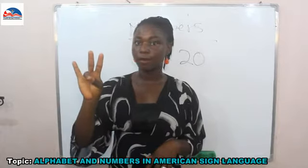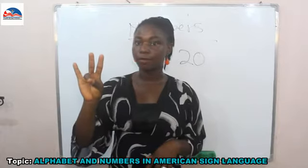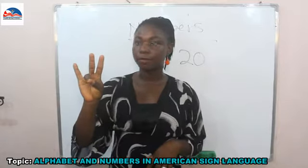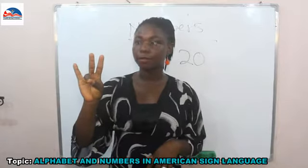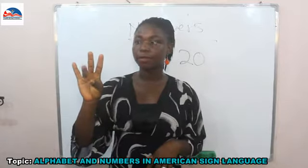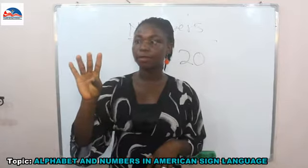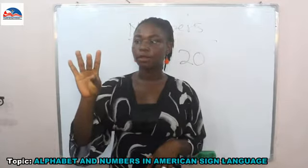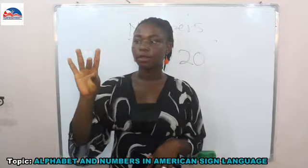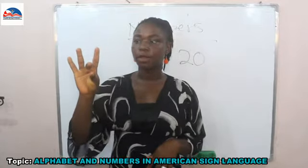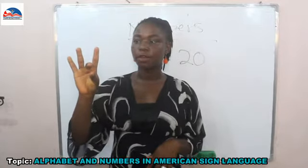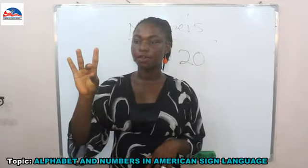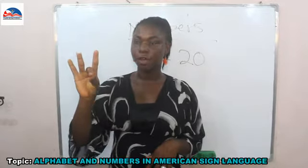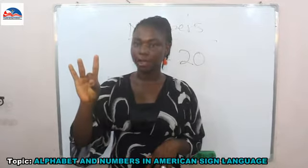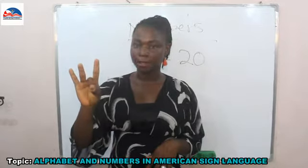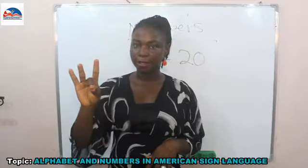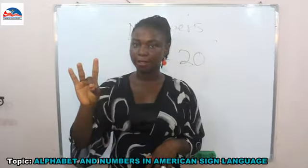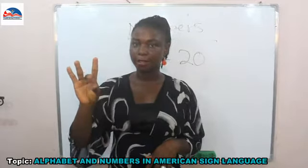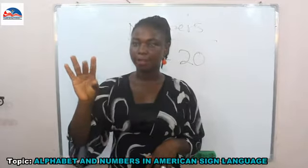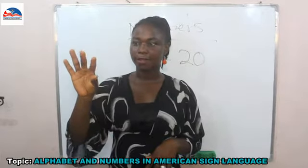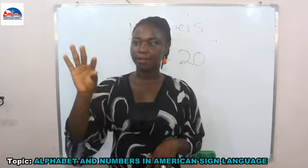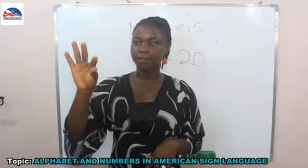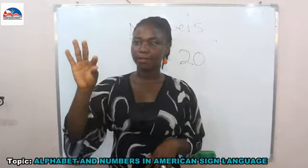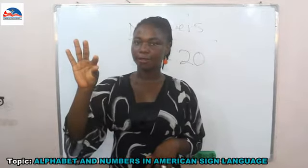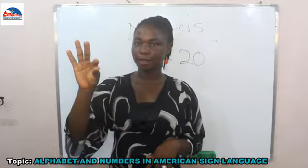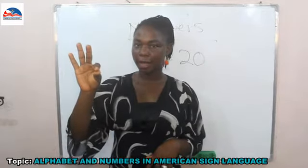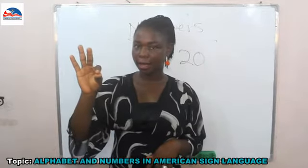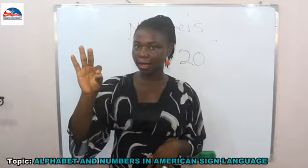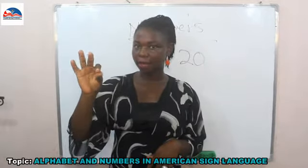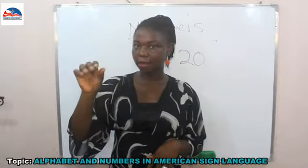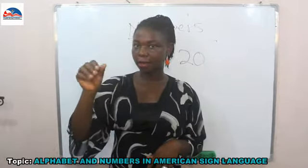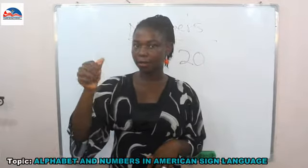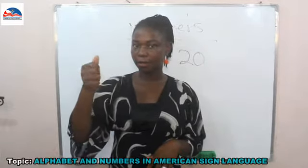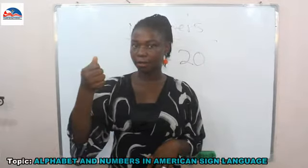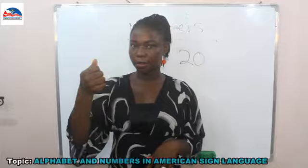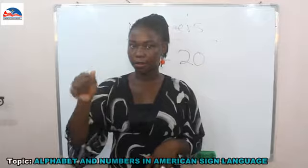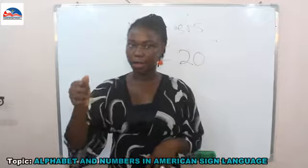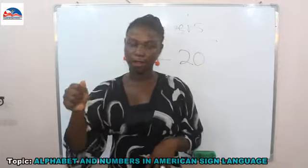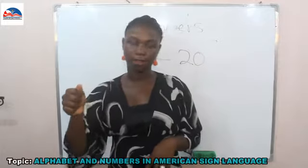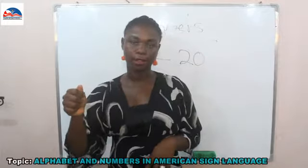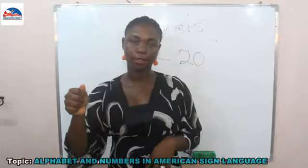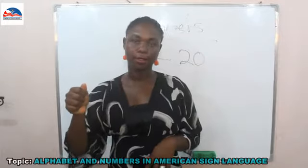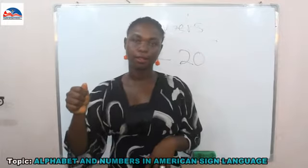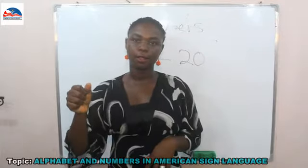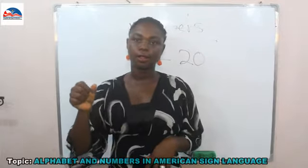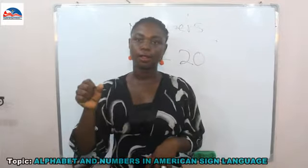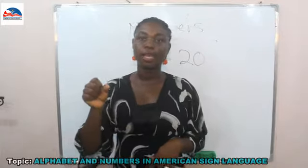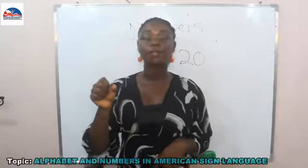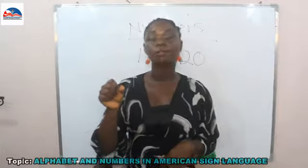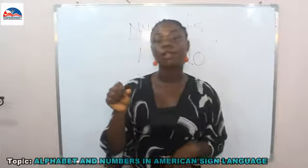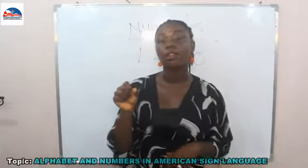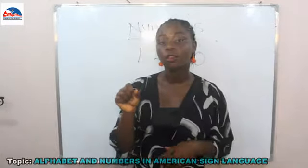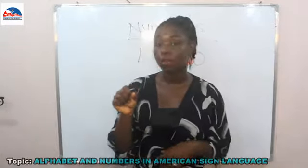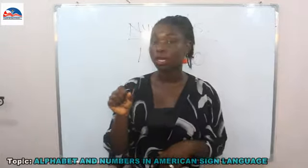7, your 8, your 9, your 10. Then let's go to